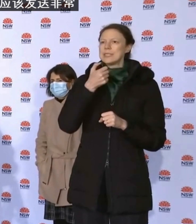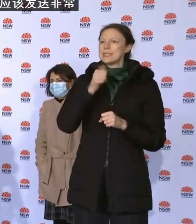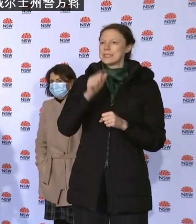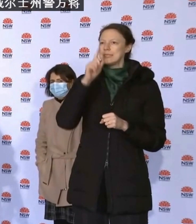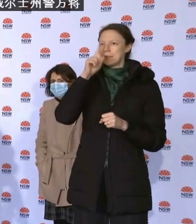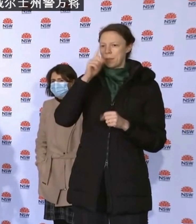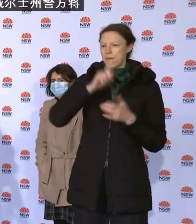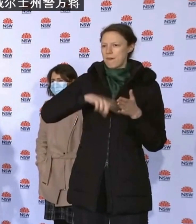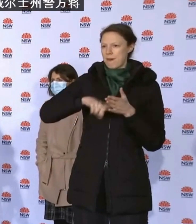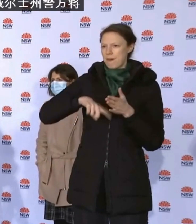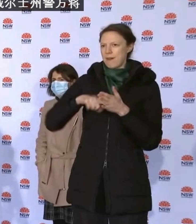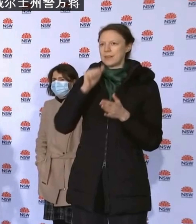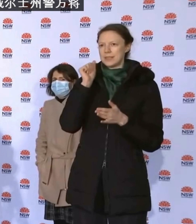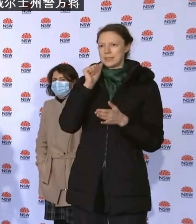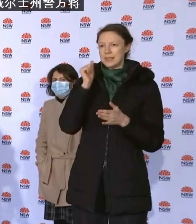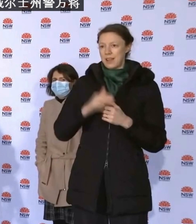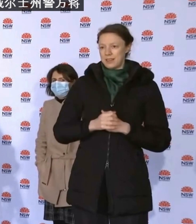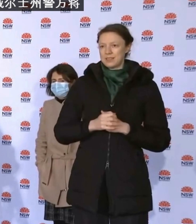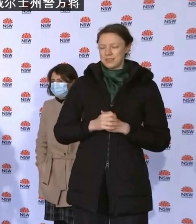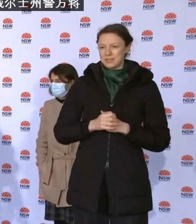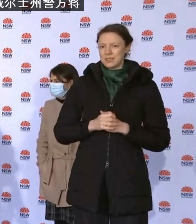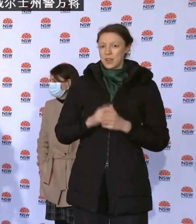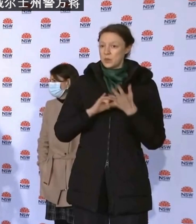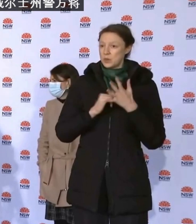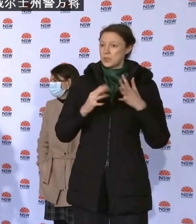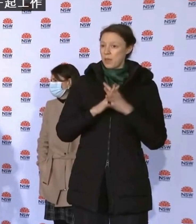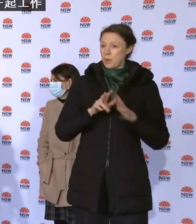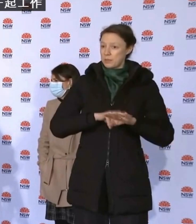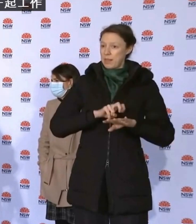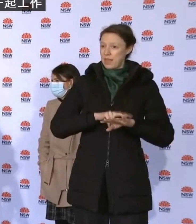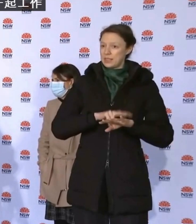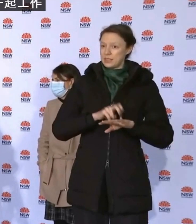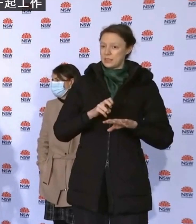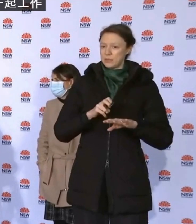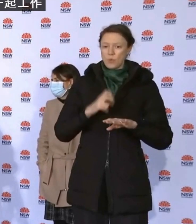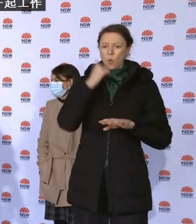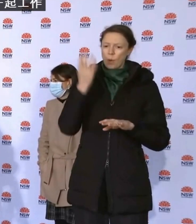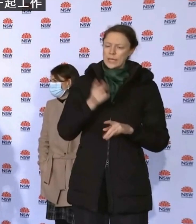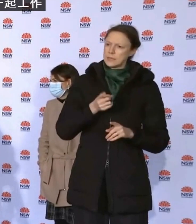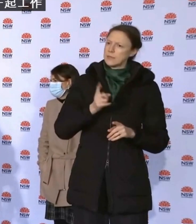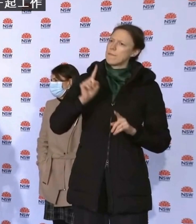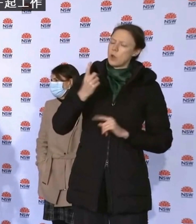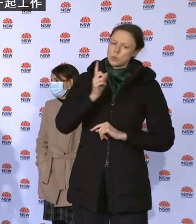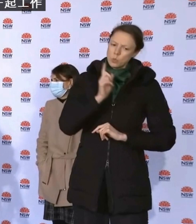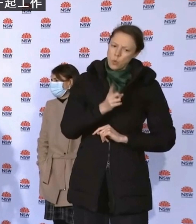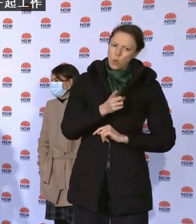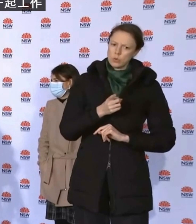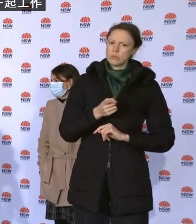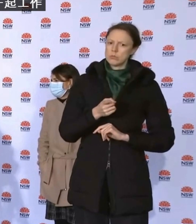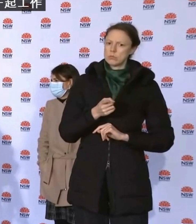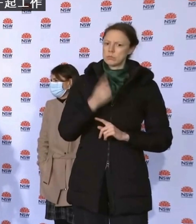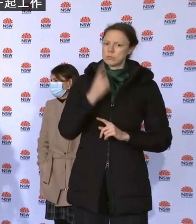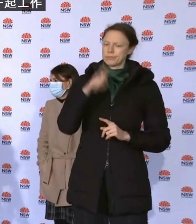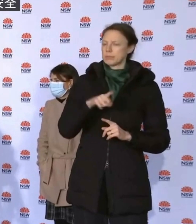should send a very clear message to people that whilst New South Wales Police will always work with people around public